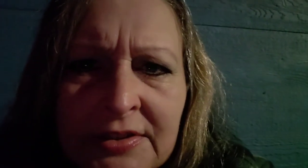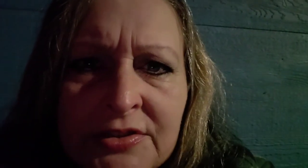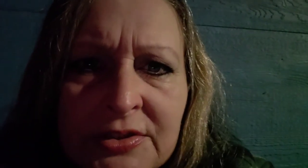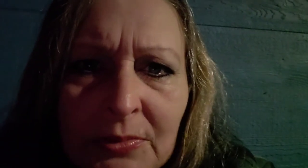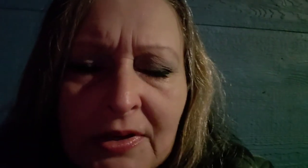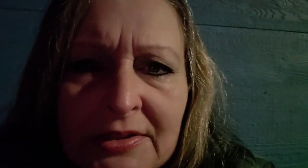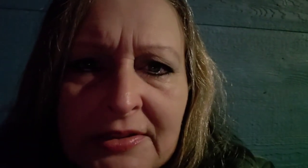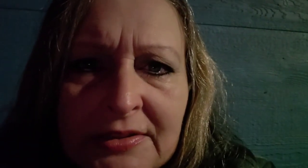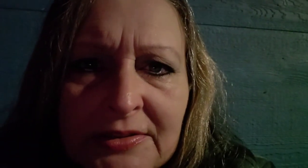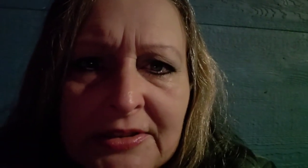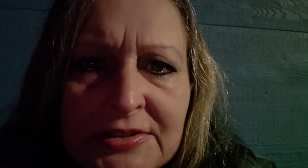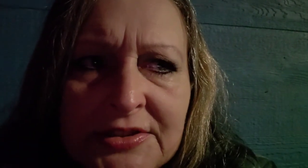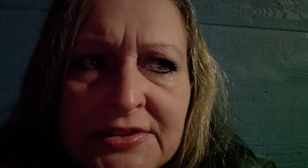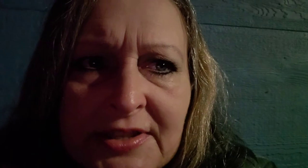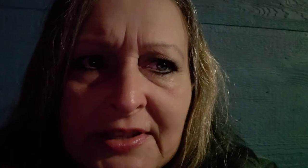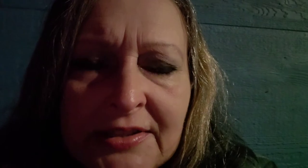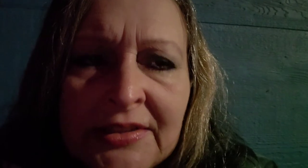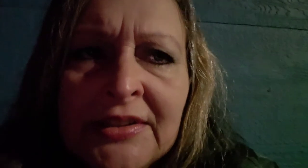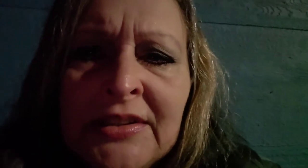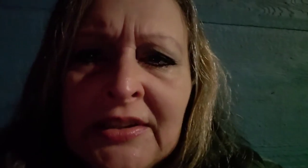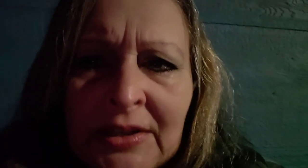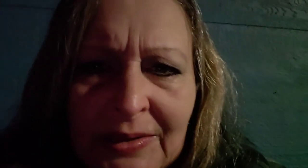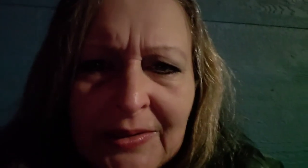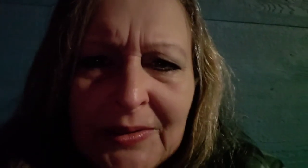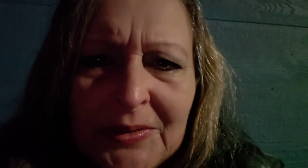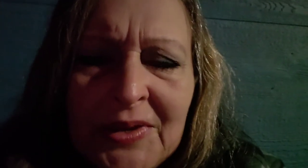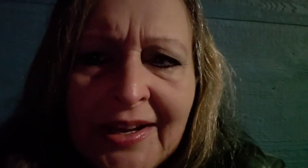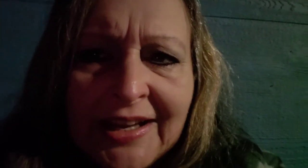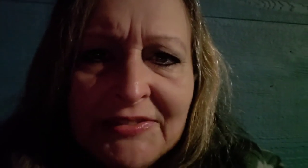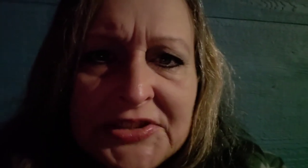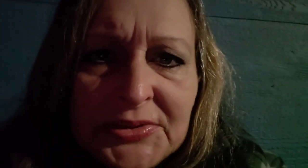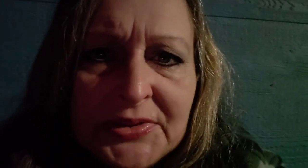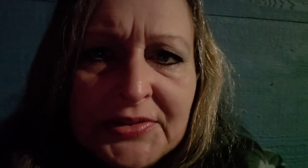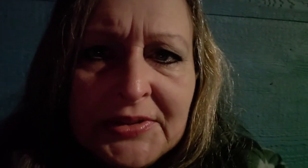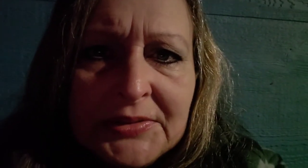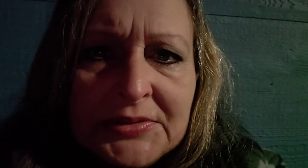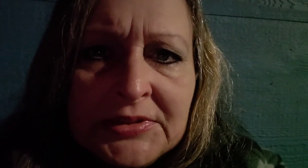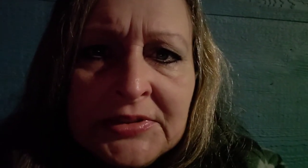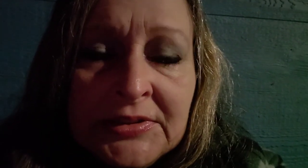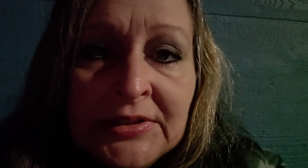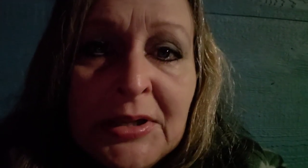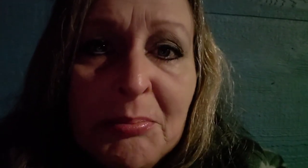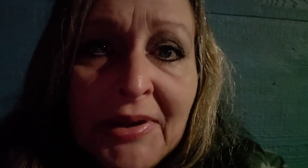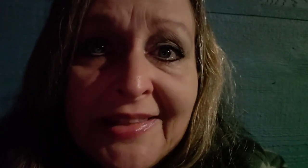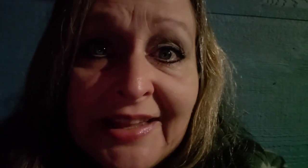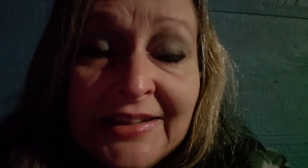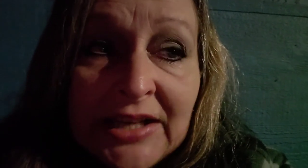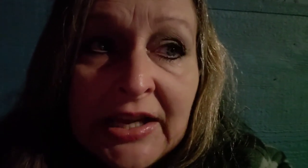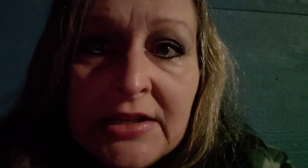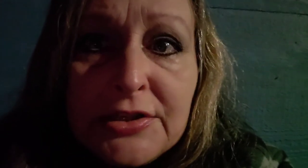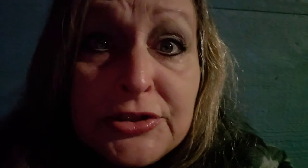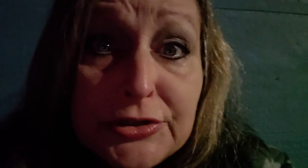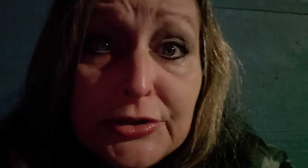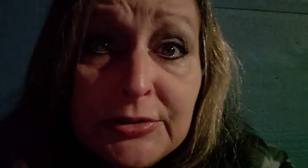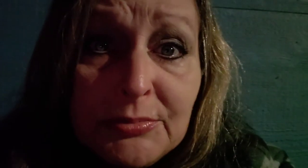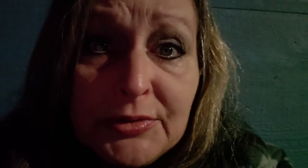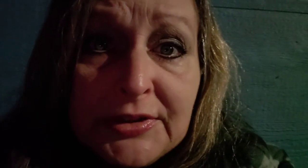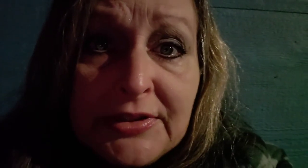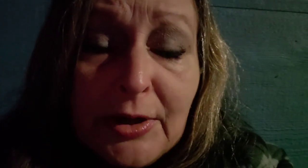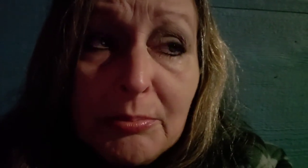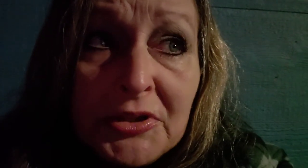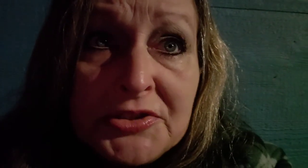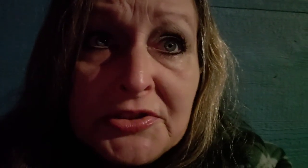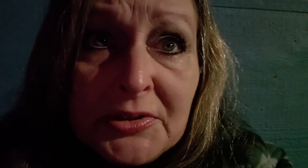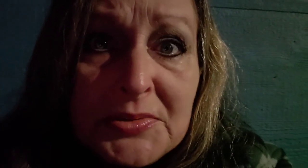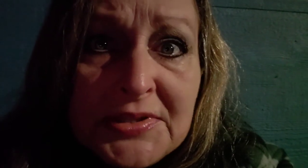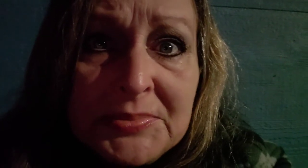5th, she walked in the door and she said, oh, I have a sore throat. By that night, she couldn't